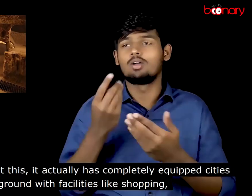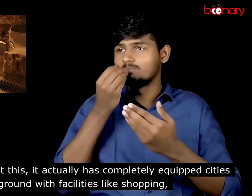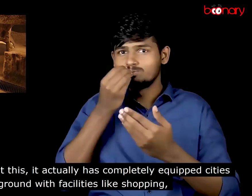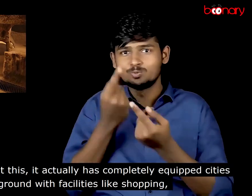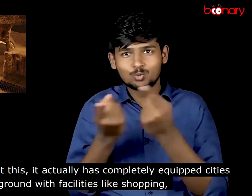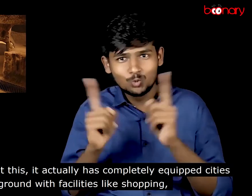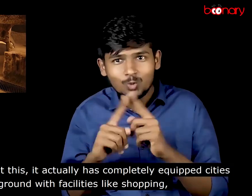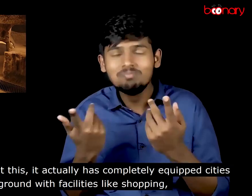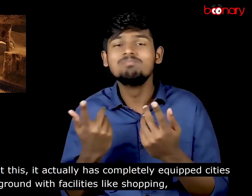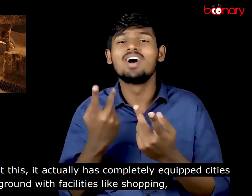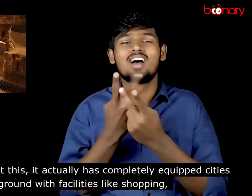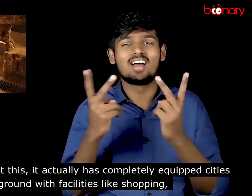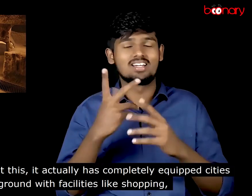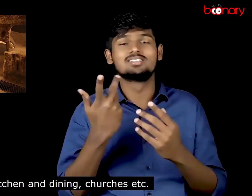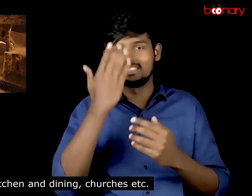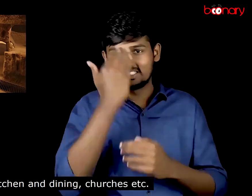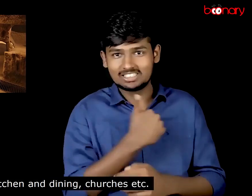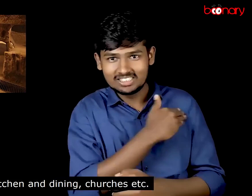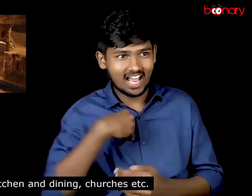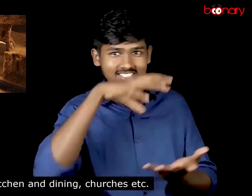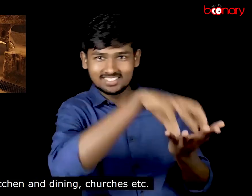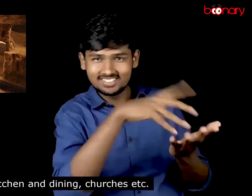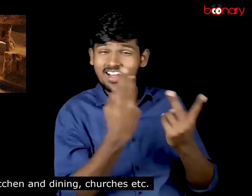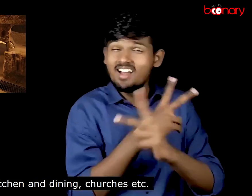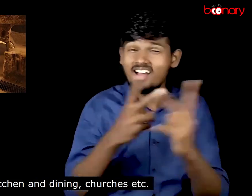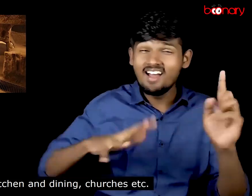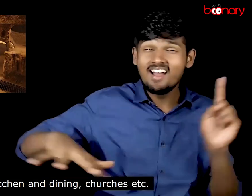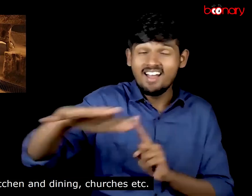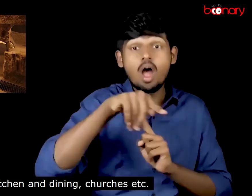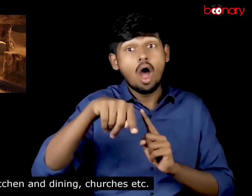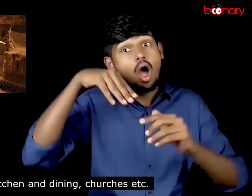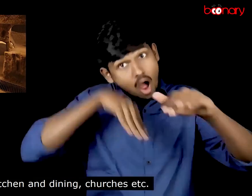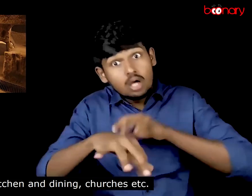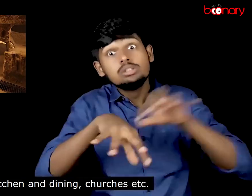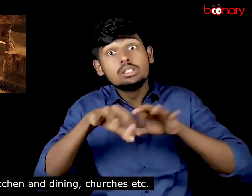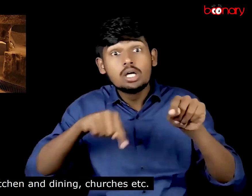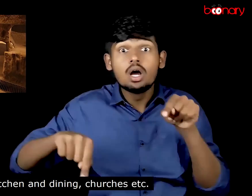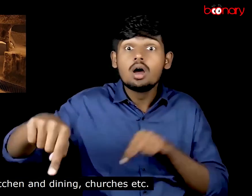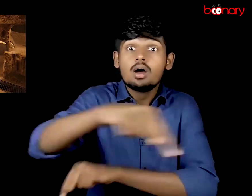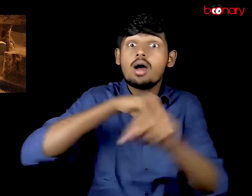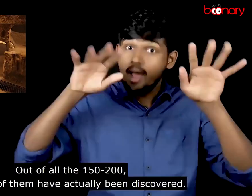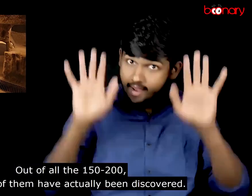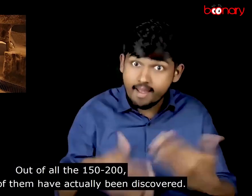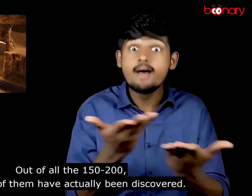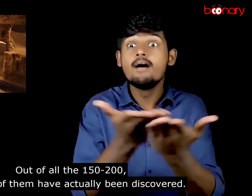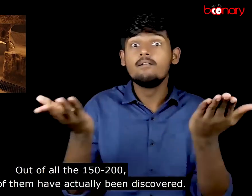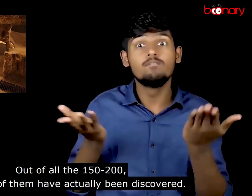with facilities like shopping, kitchen and dining, churches, etc. Out of all